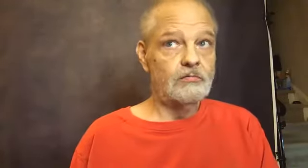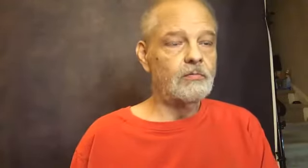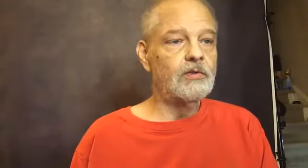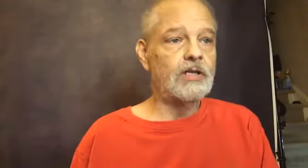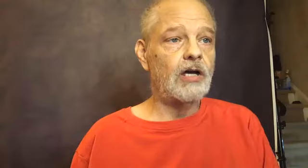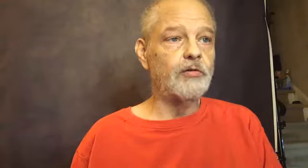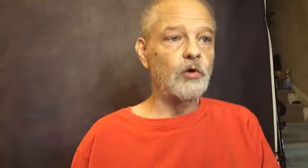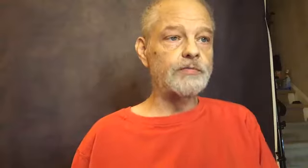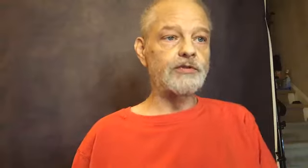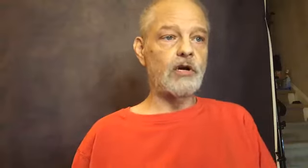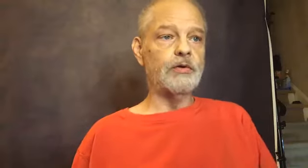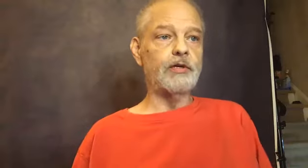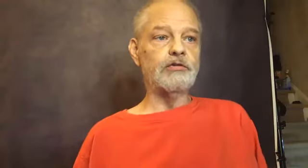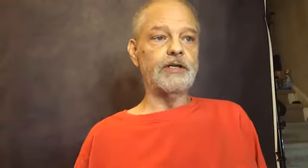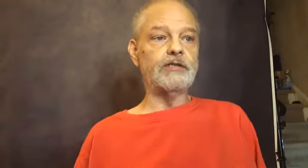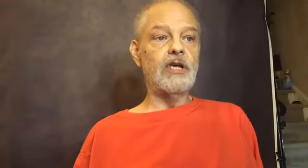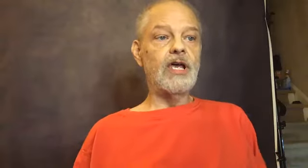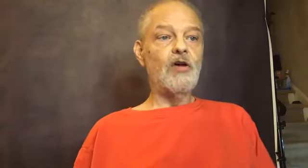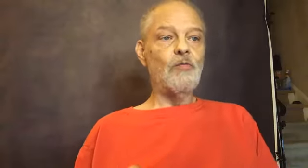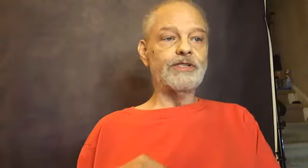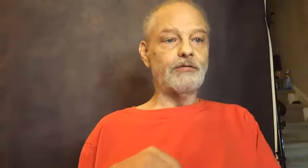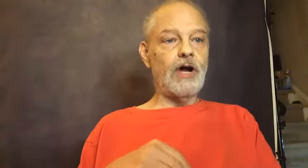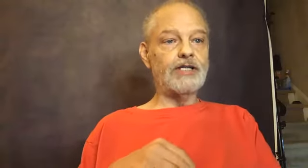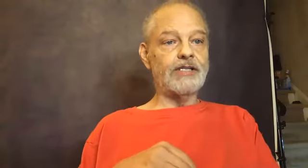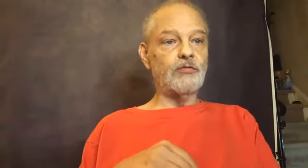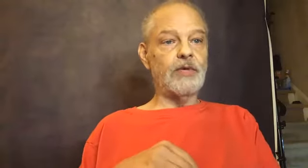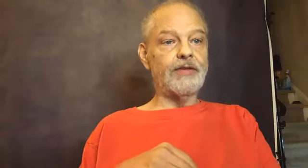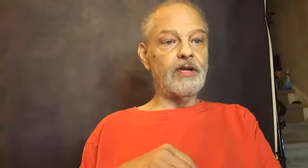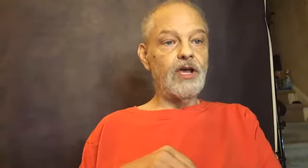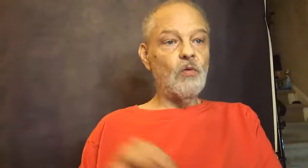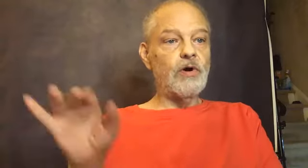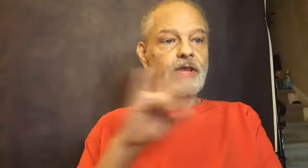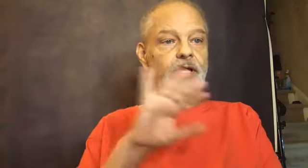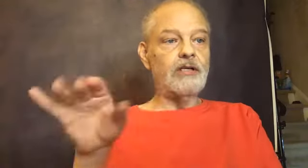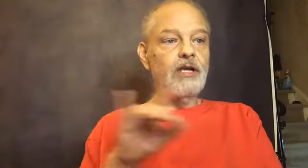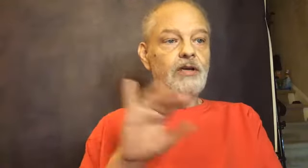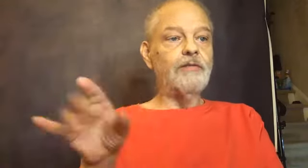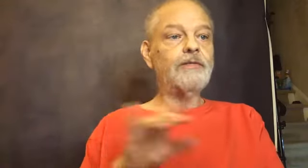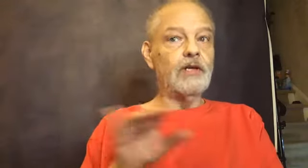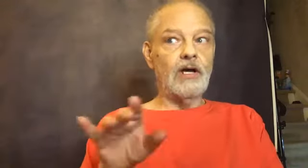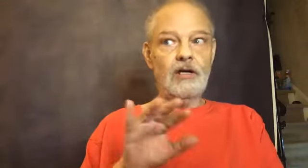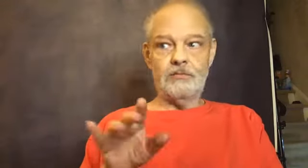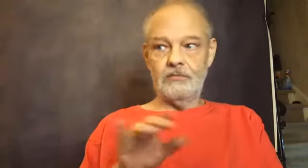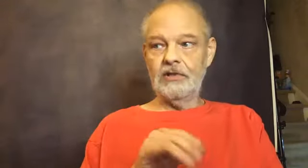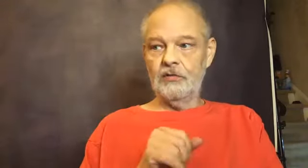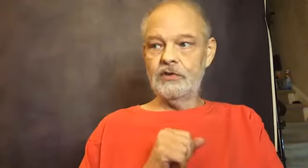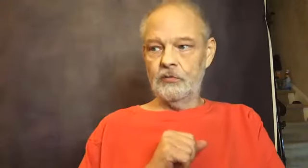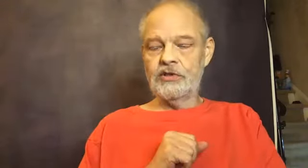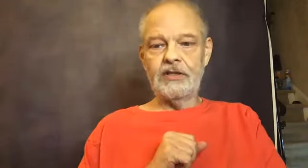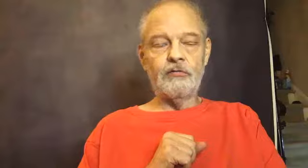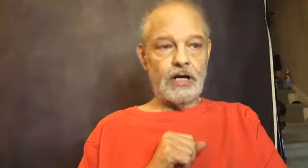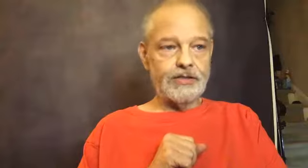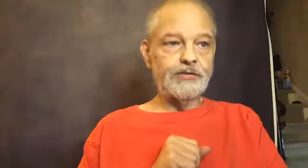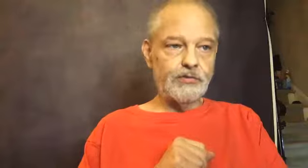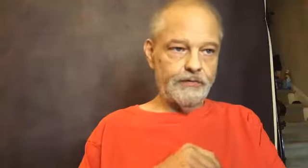tied for most bizarre with cued speech, was the Rochester method, where they was at the Rochester School for the